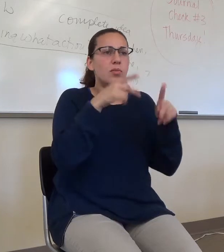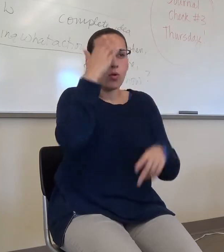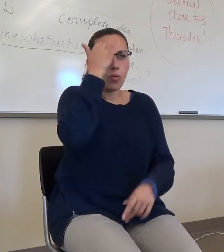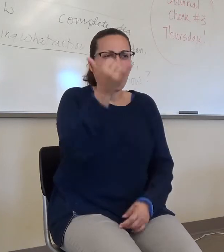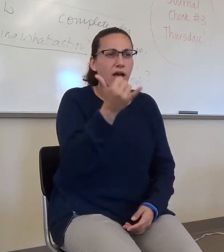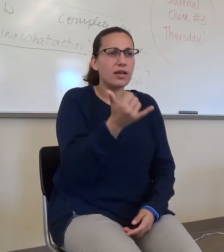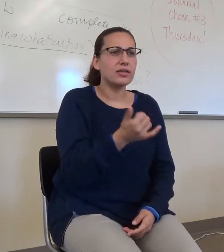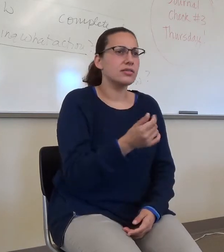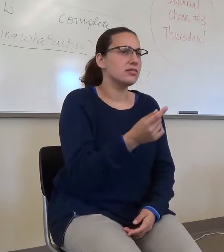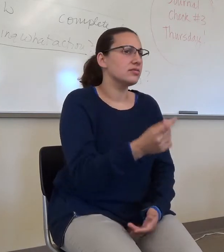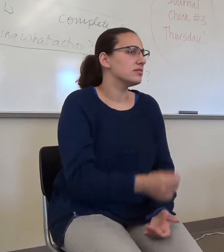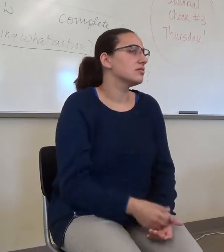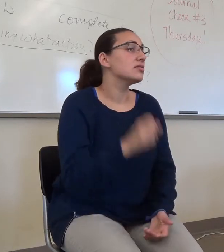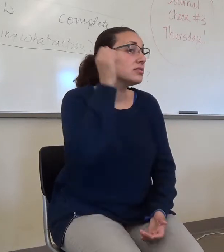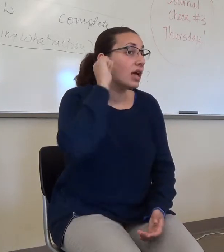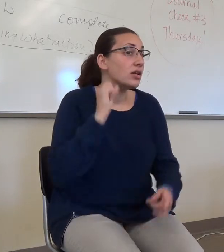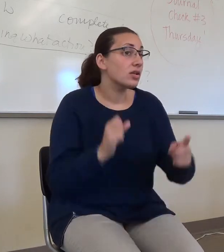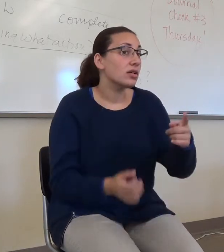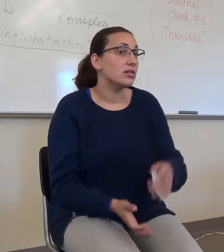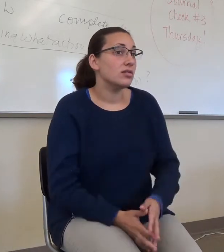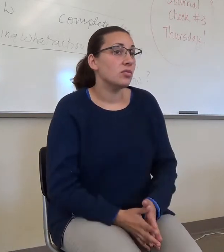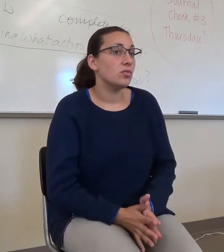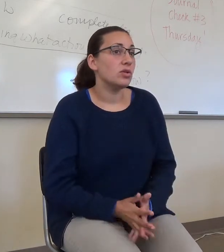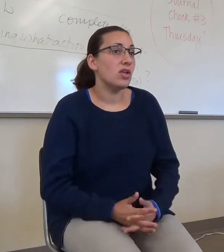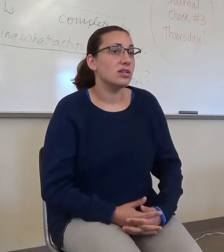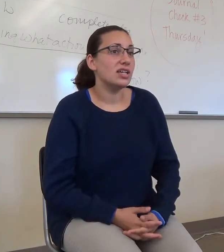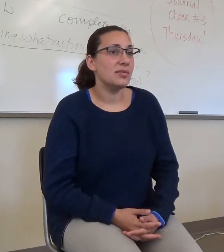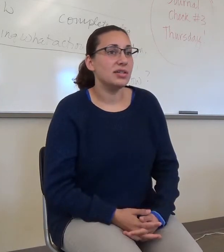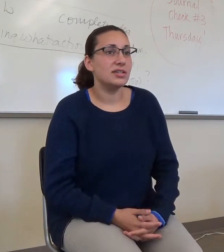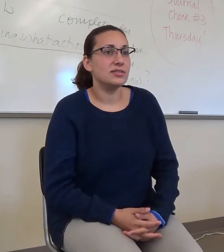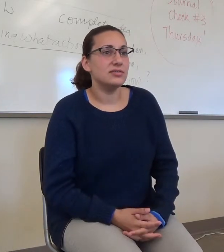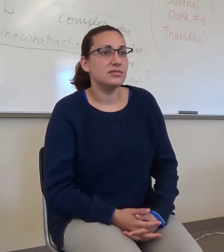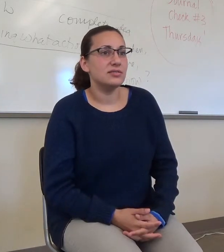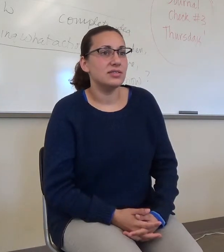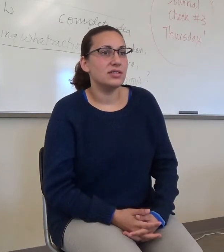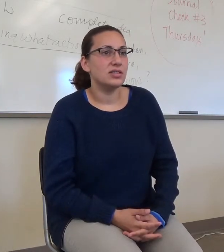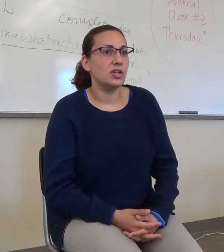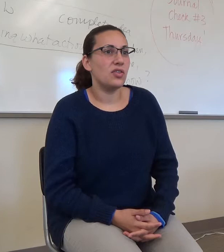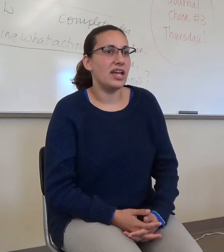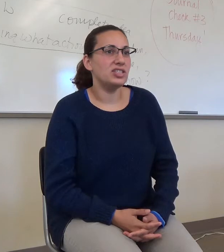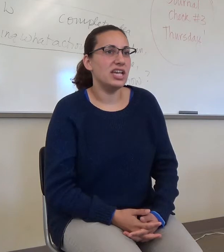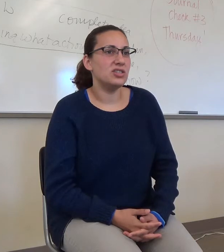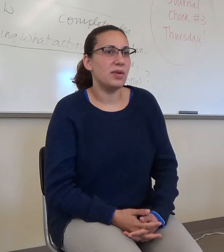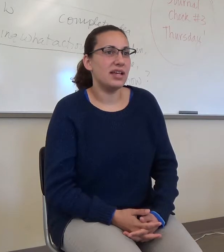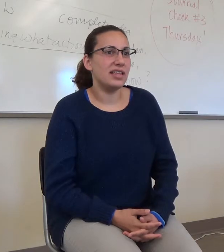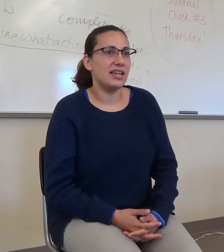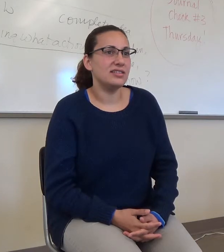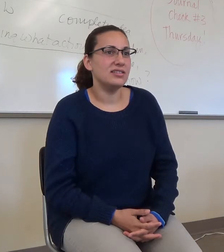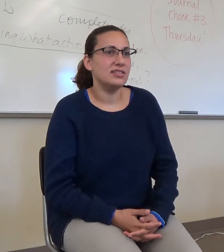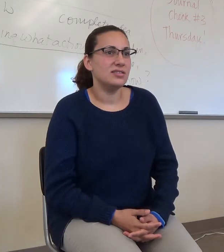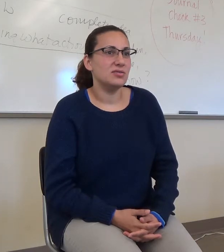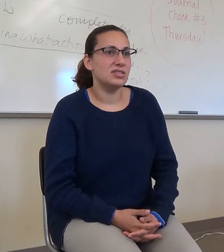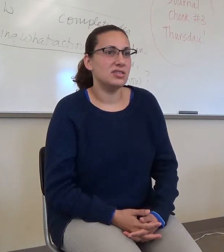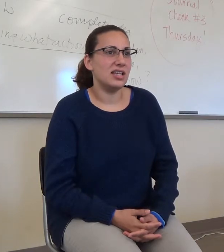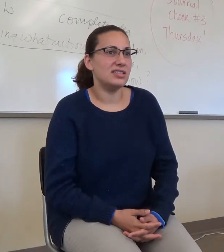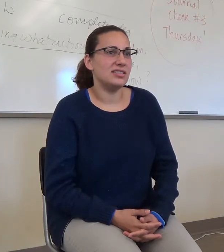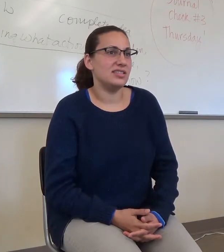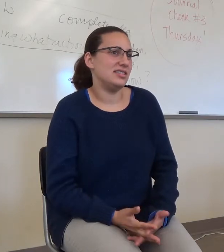people? Sandra? A long time ago, you know, the education back then wasn't